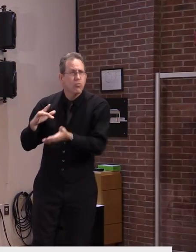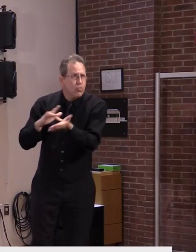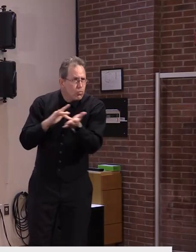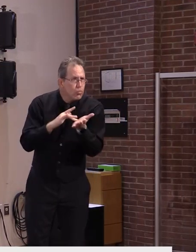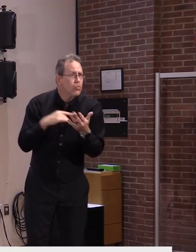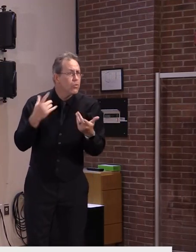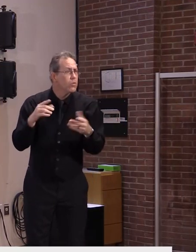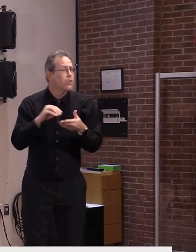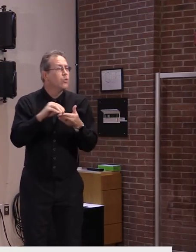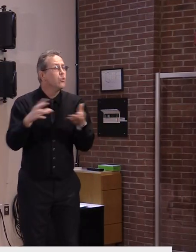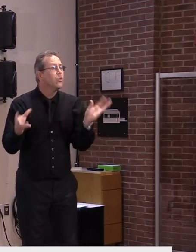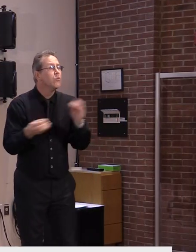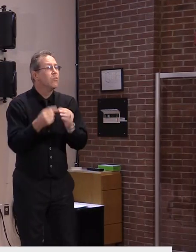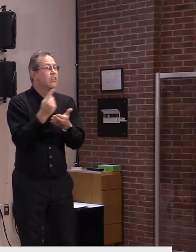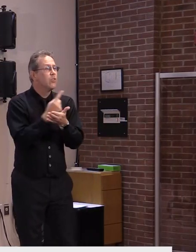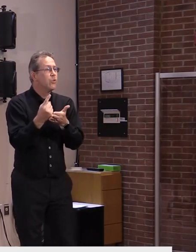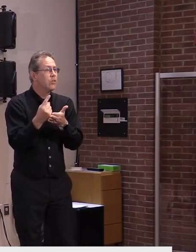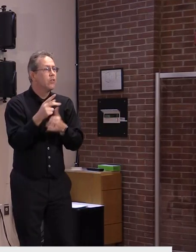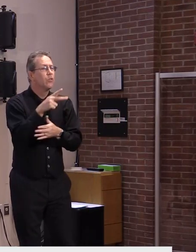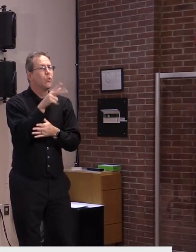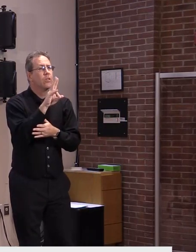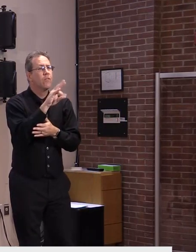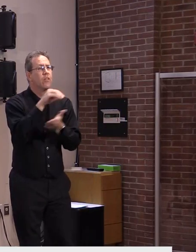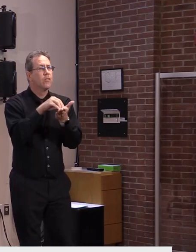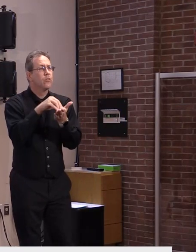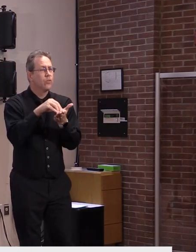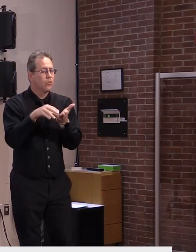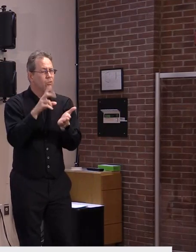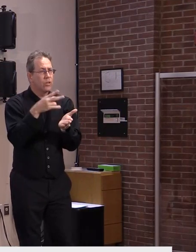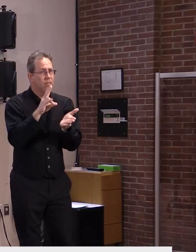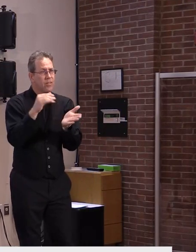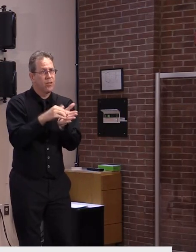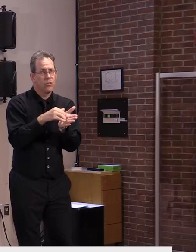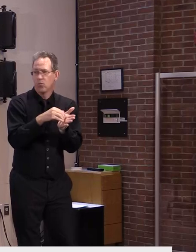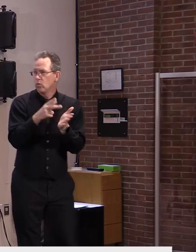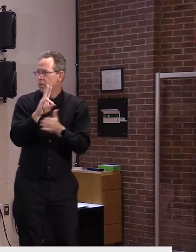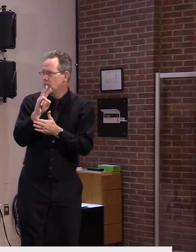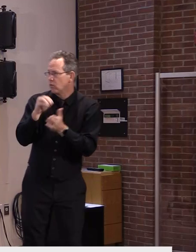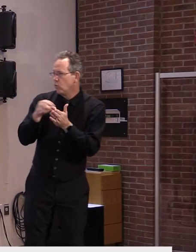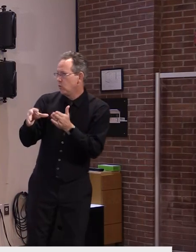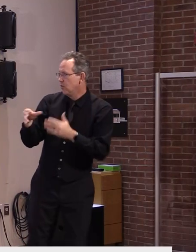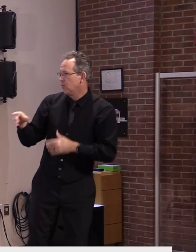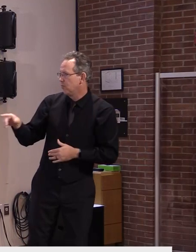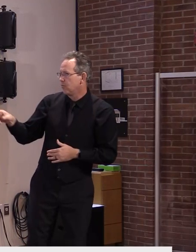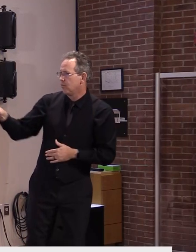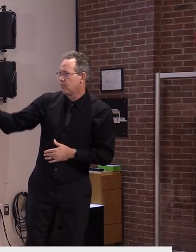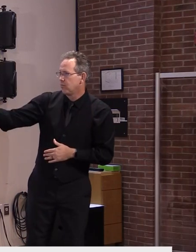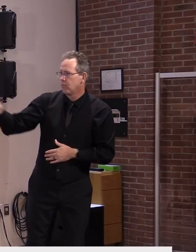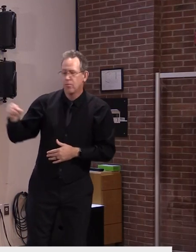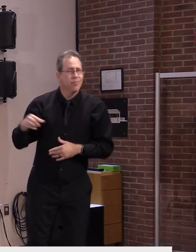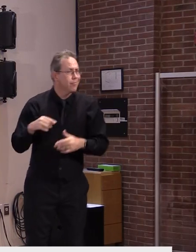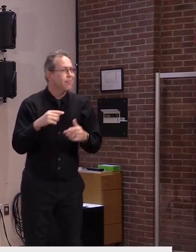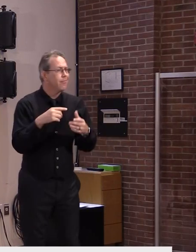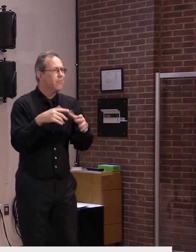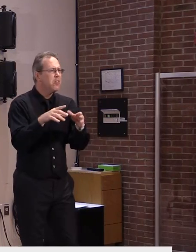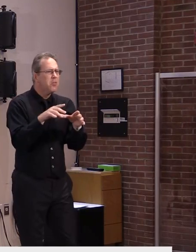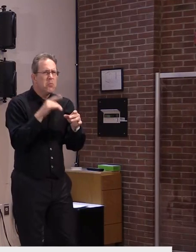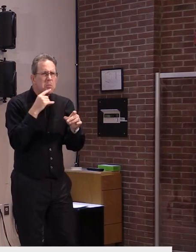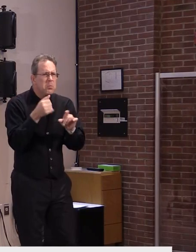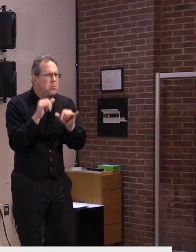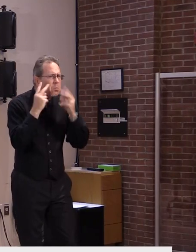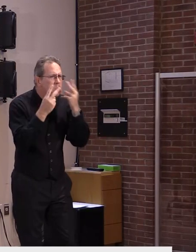cases this week, up a little bit from last week, but pretty steady throughout the entire semester. Their vaccination rate has broken